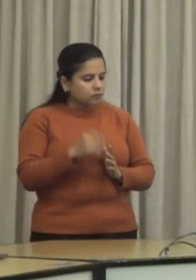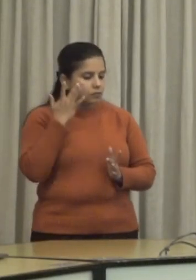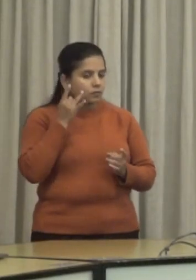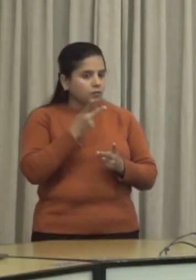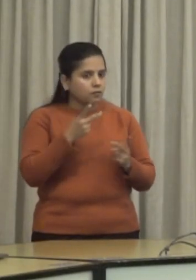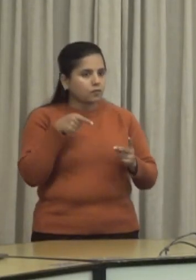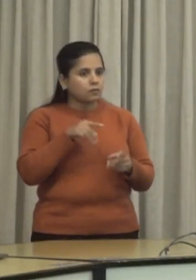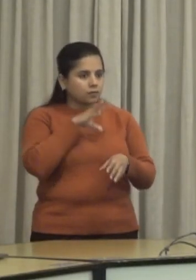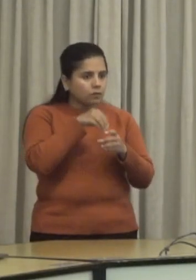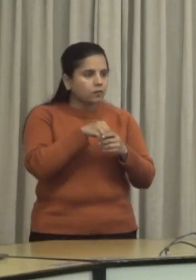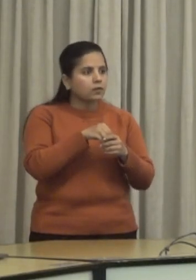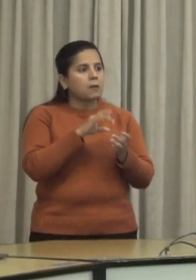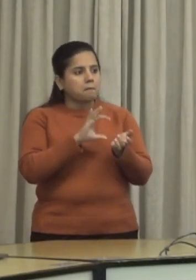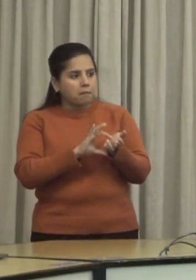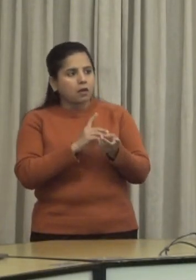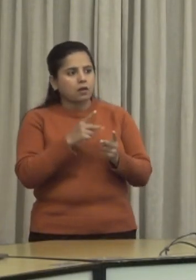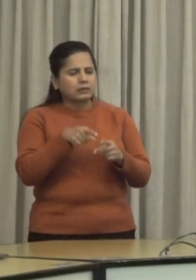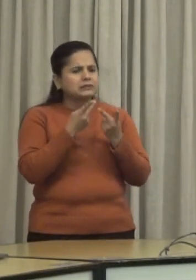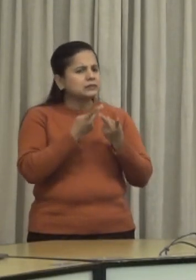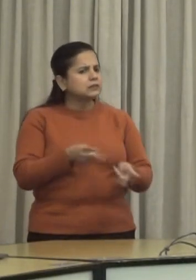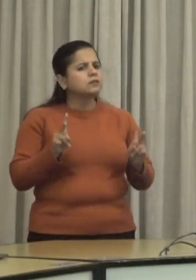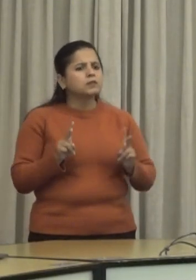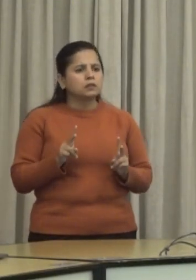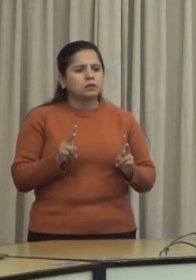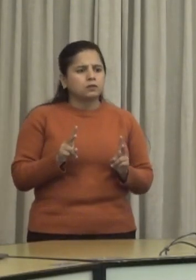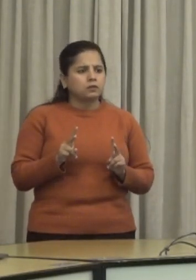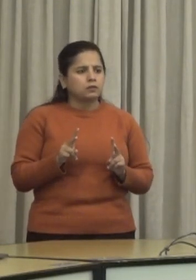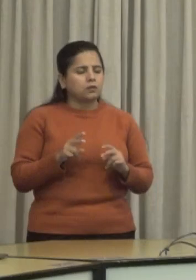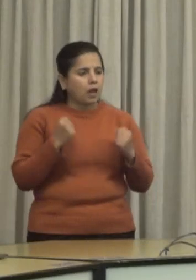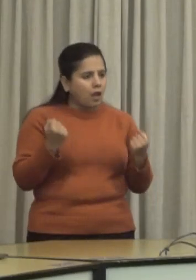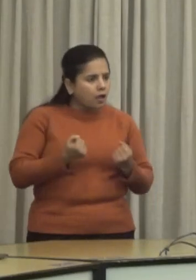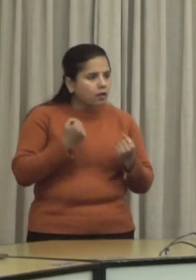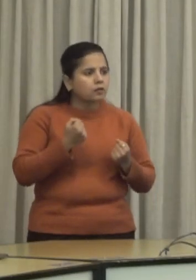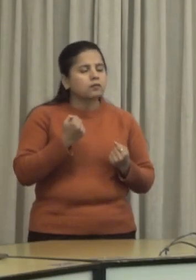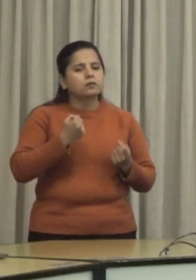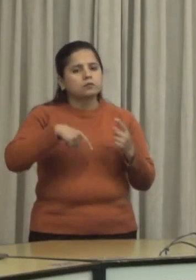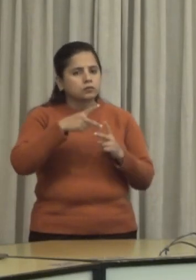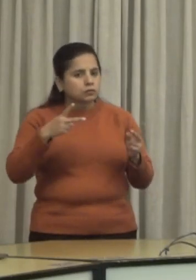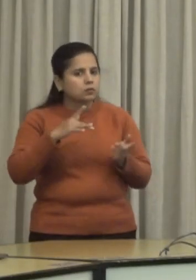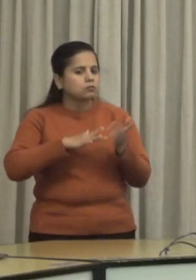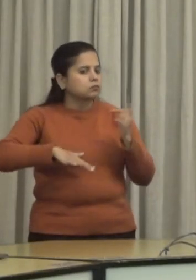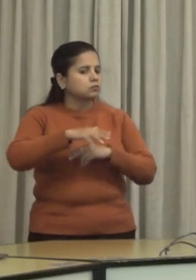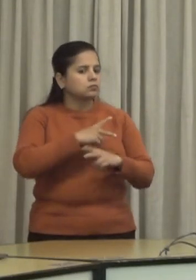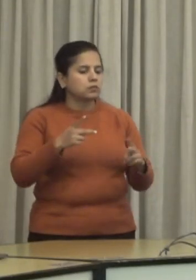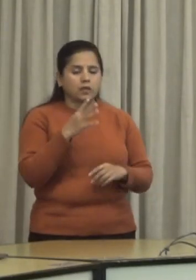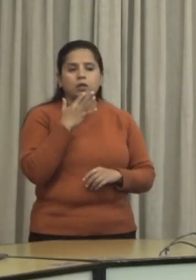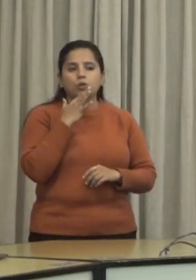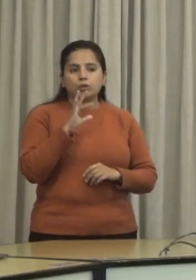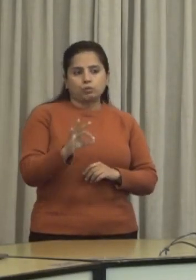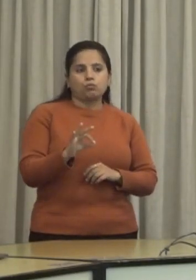neglecting to intervene medically. Okay, that is so different from active euthanasia, which is